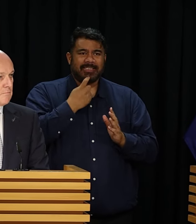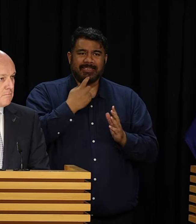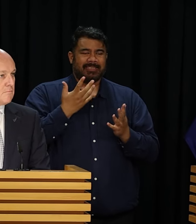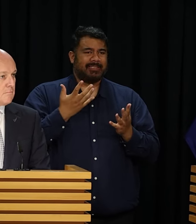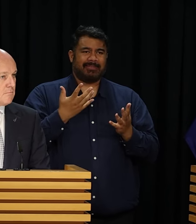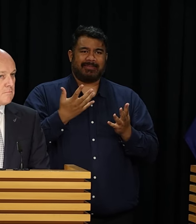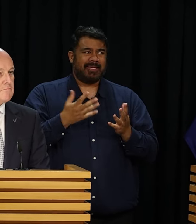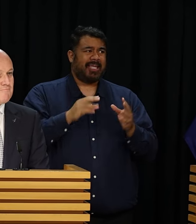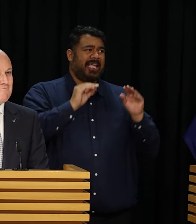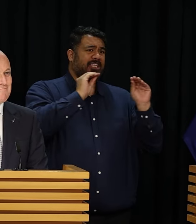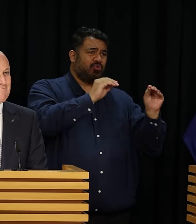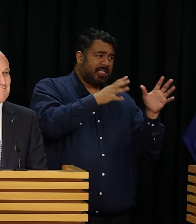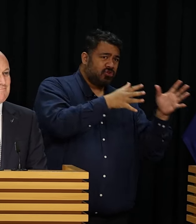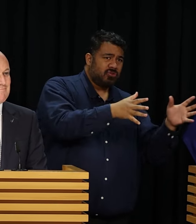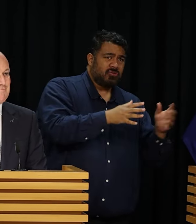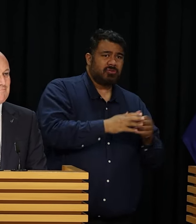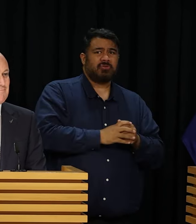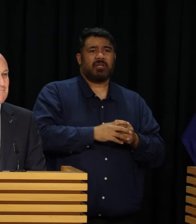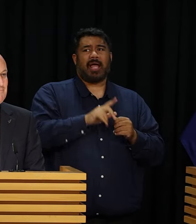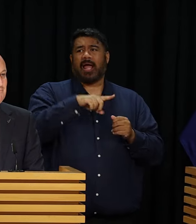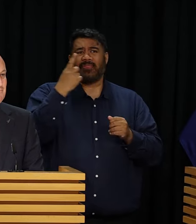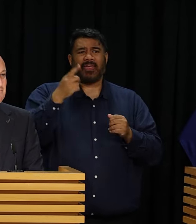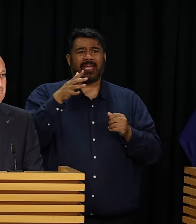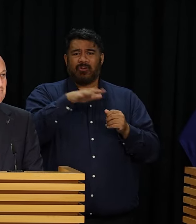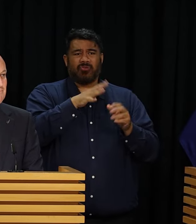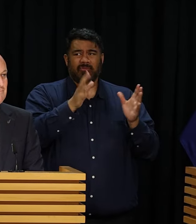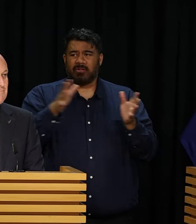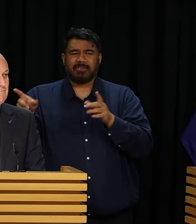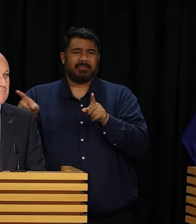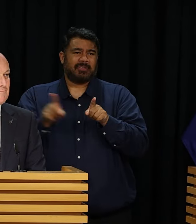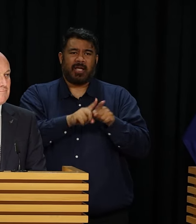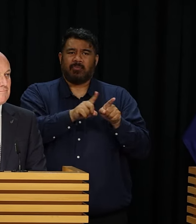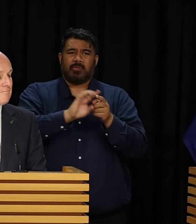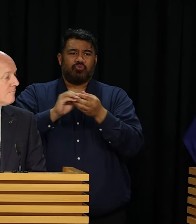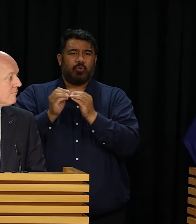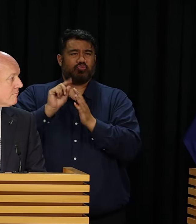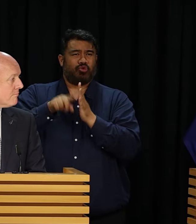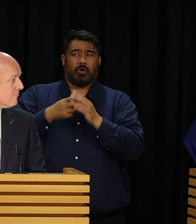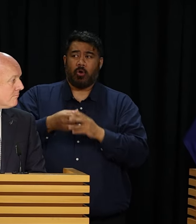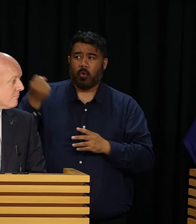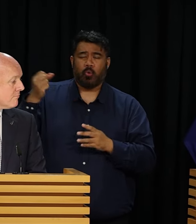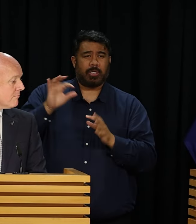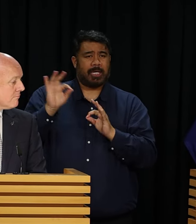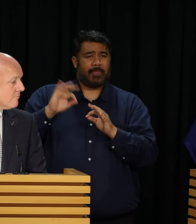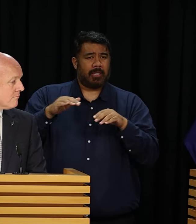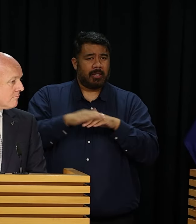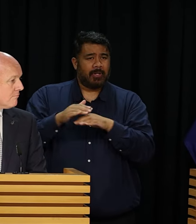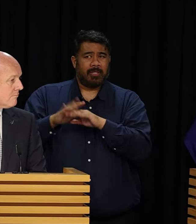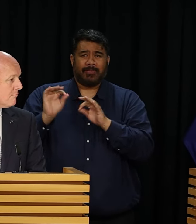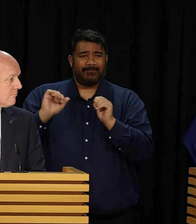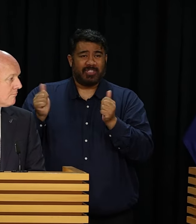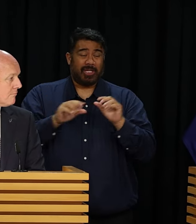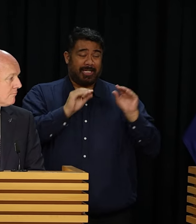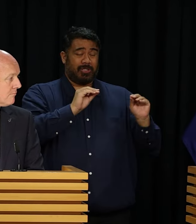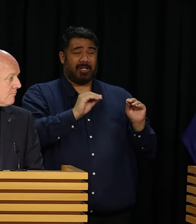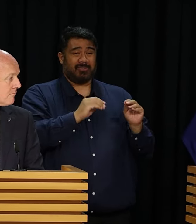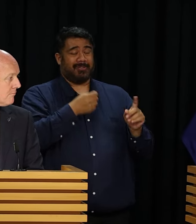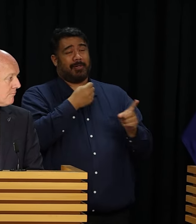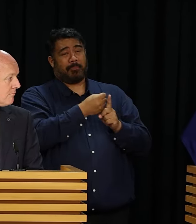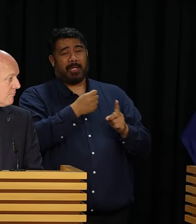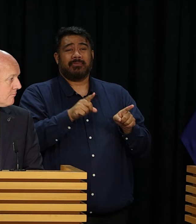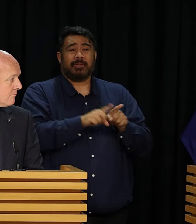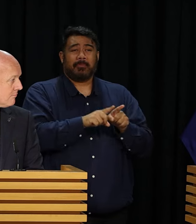across multiple portfolios, cost overruns, inability to deliver on projects, and here we go again in education. It is very clear to me